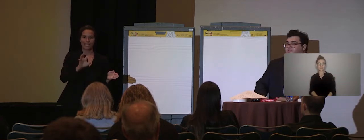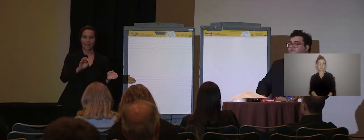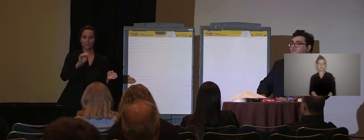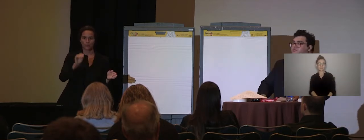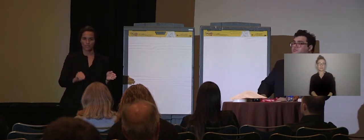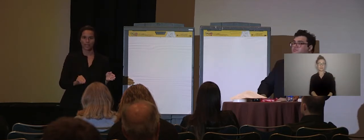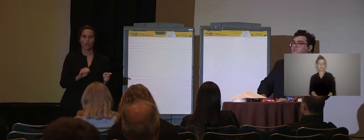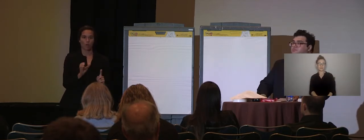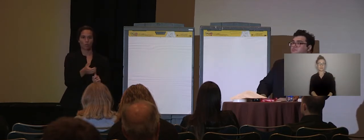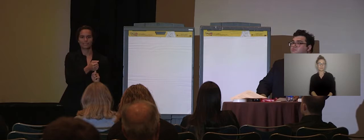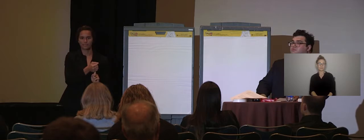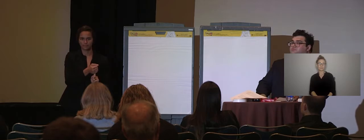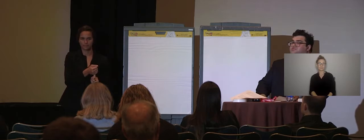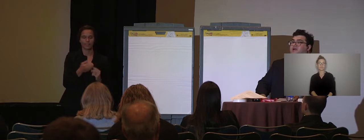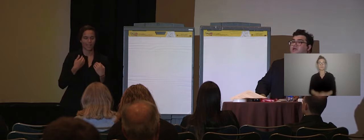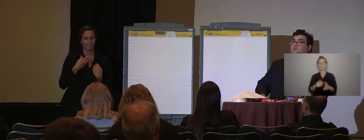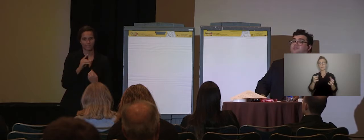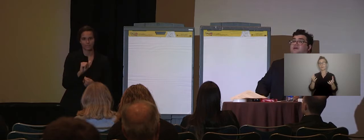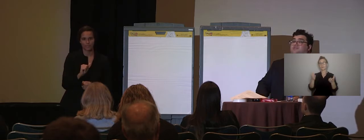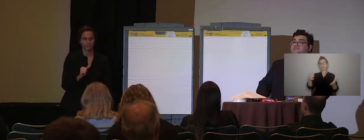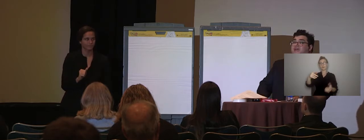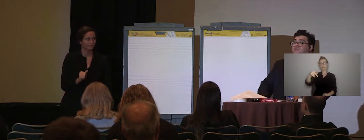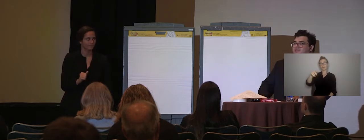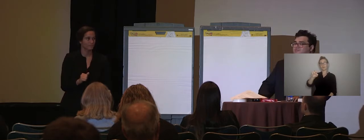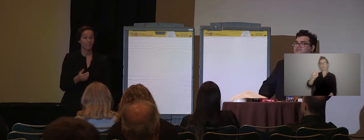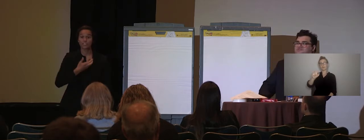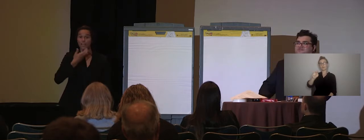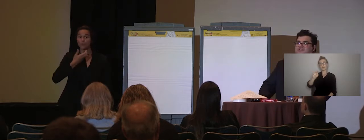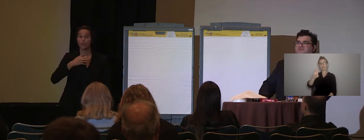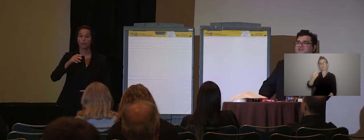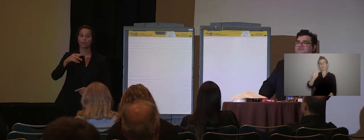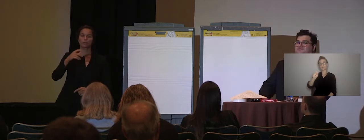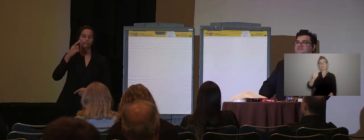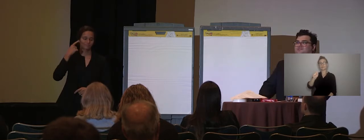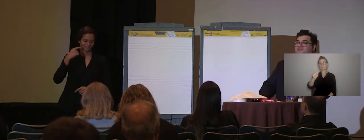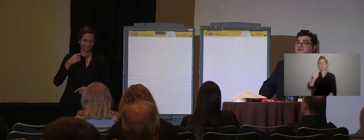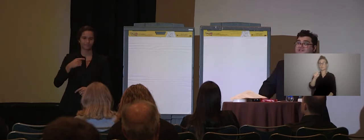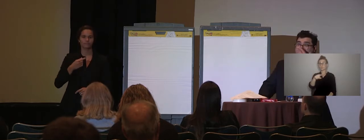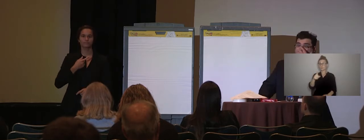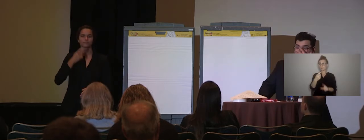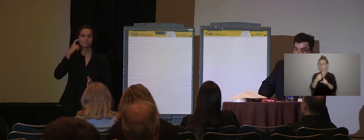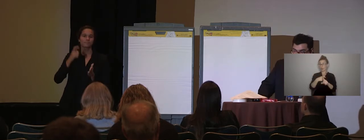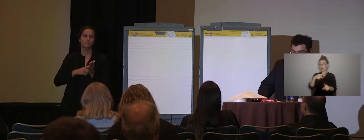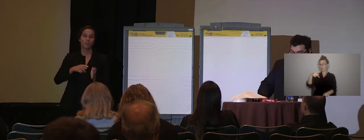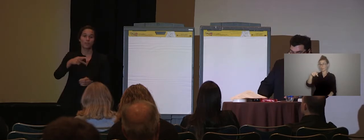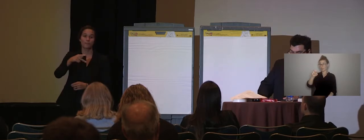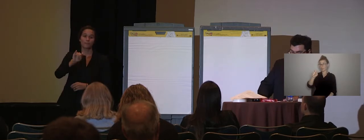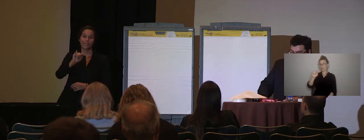Just to shout out Pinellas County. I'm not sure if anyone here is from Pinellas.